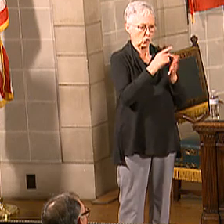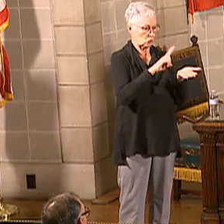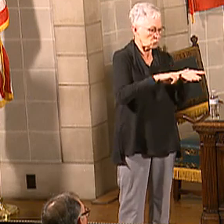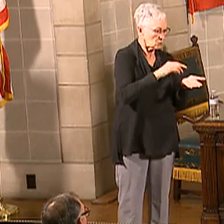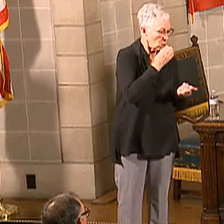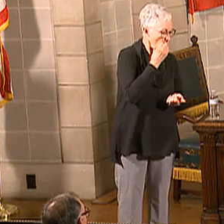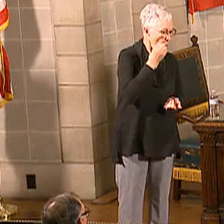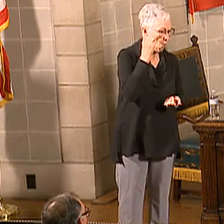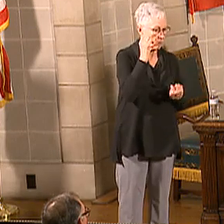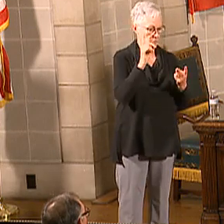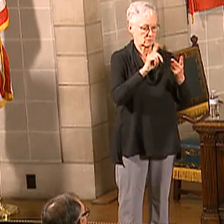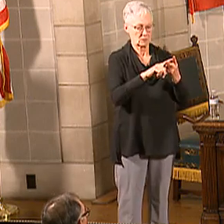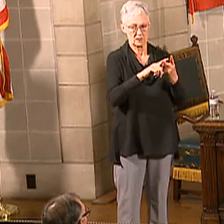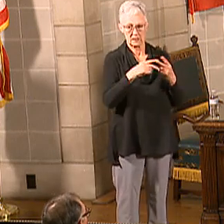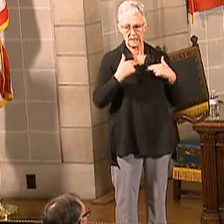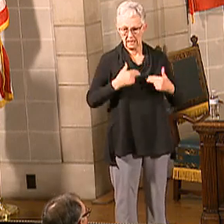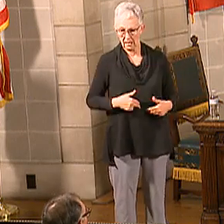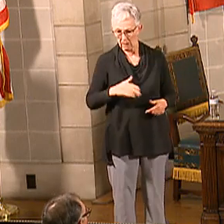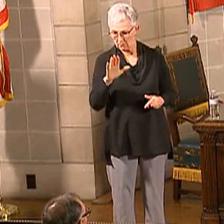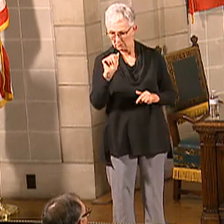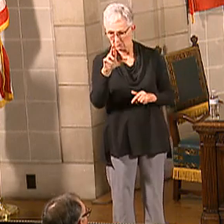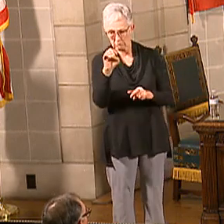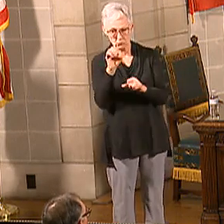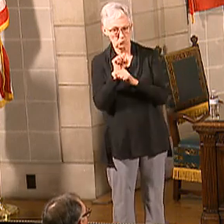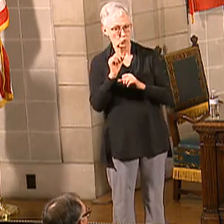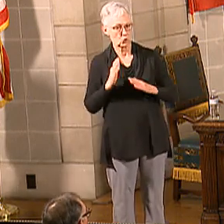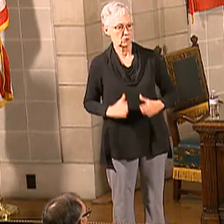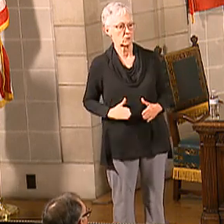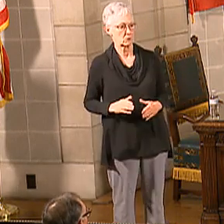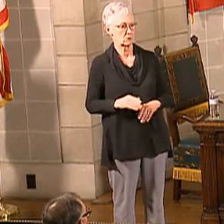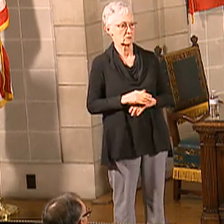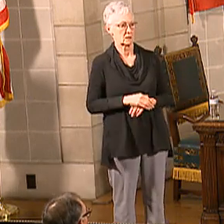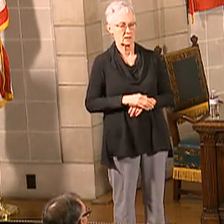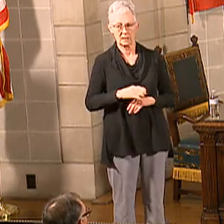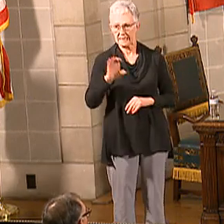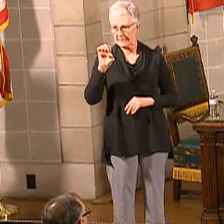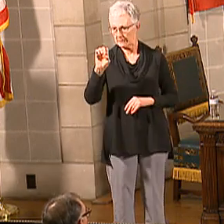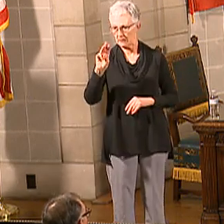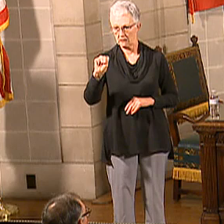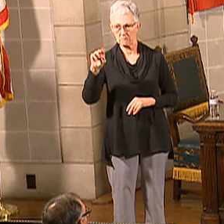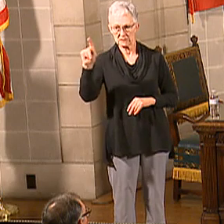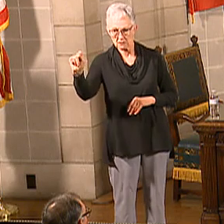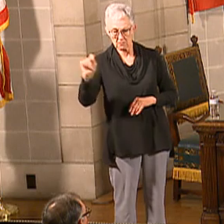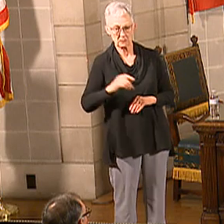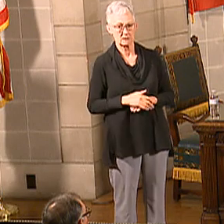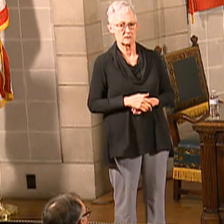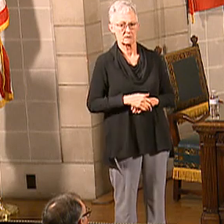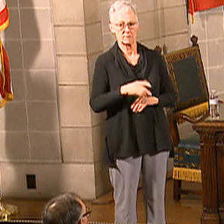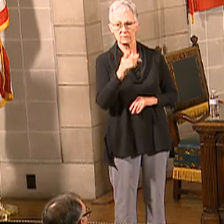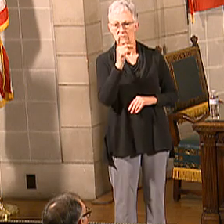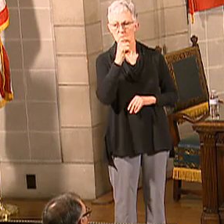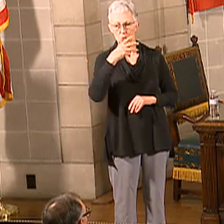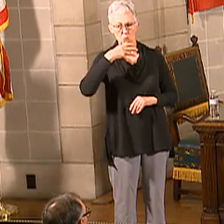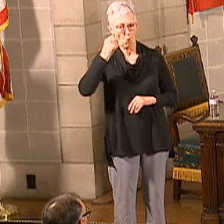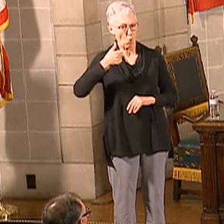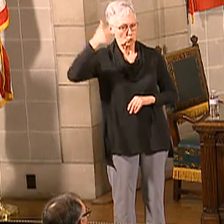our healthcare workers, first responders, EMTs, people who are older, people who may have those underlying health conditions who are at risk.